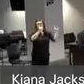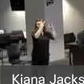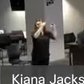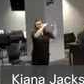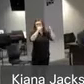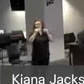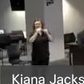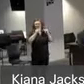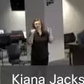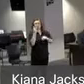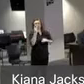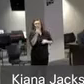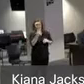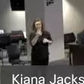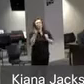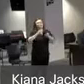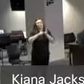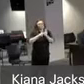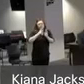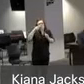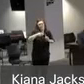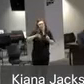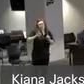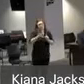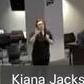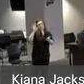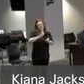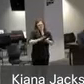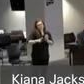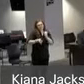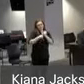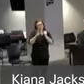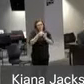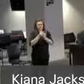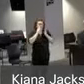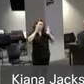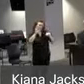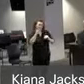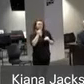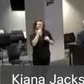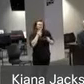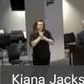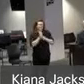members out-of-pocket cost and hopefully assist in the management of diabetes.